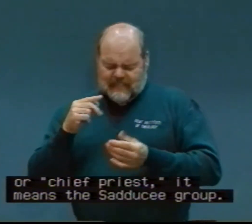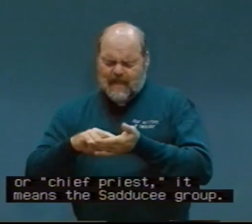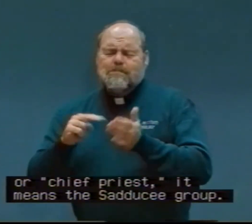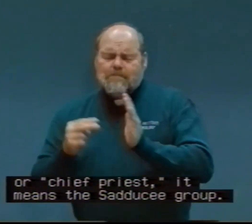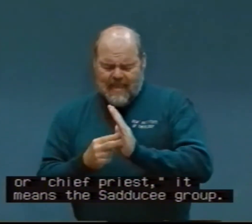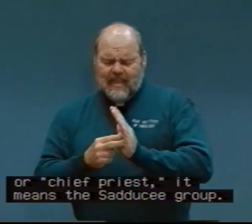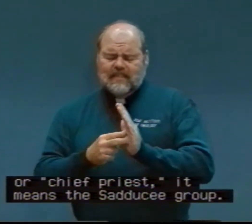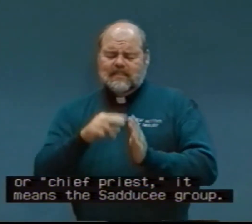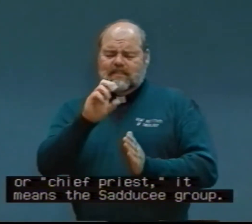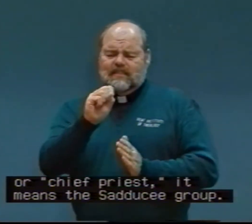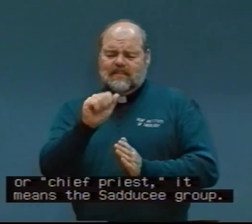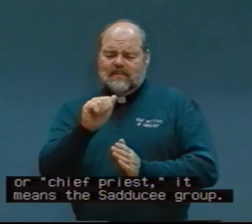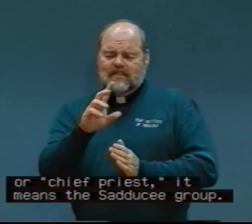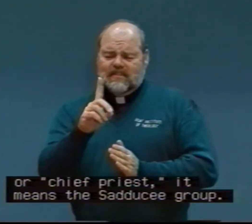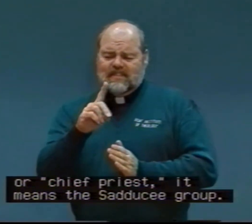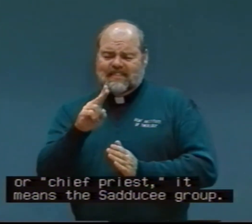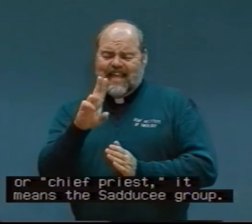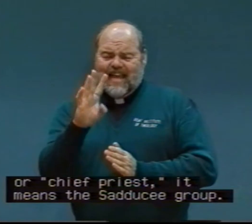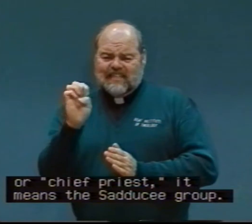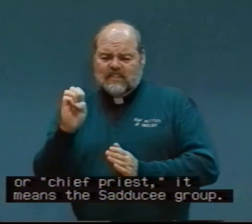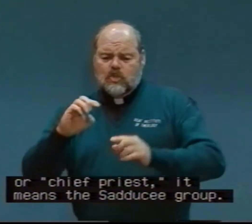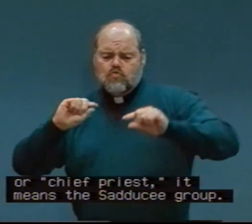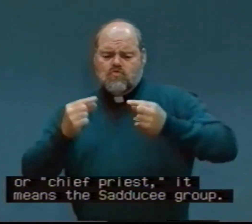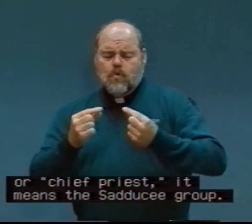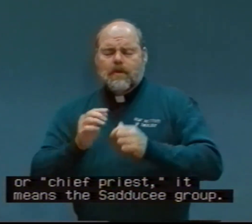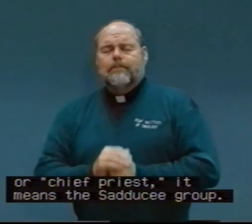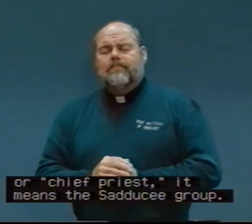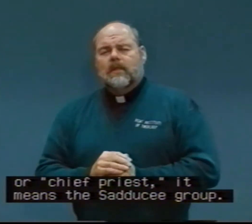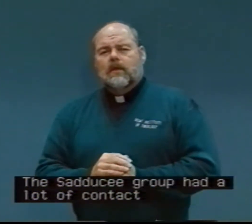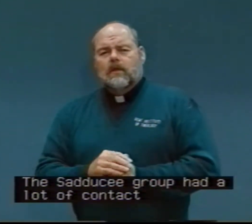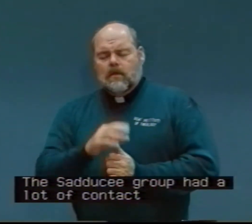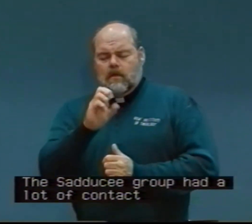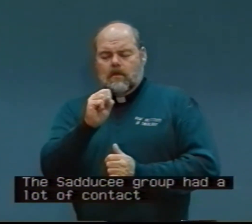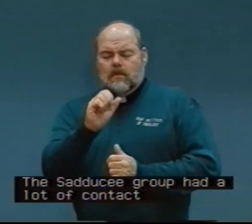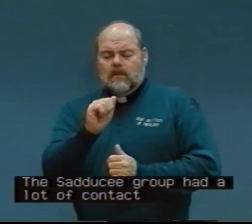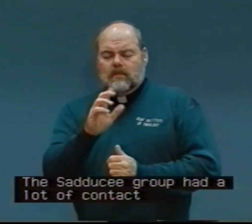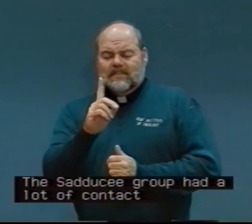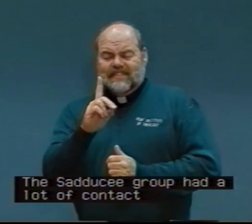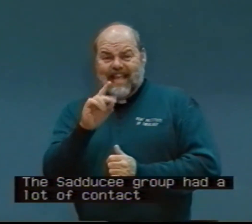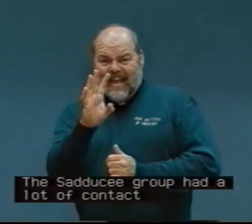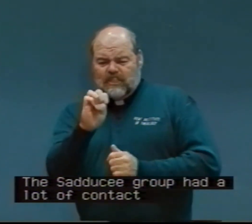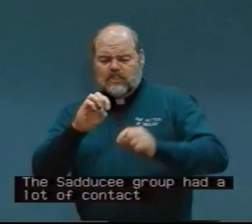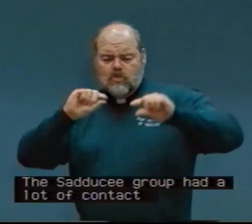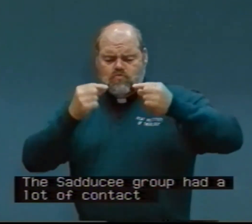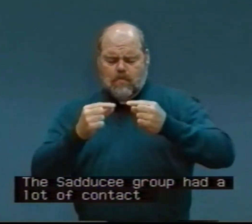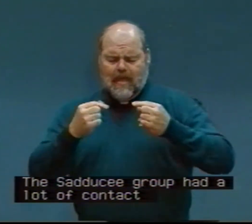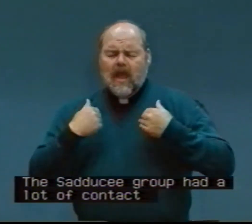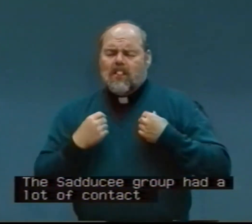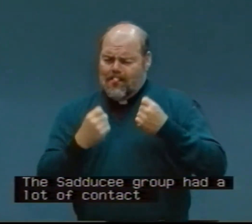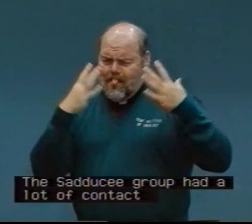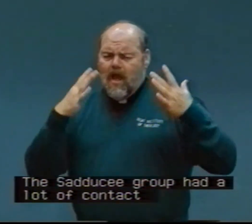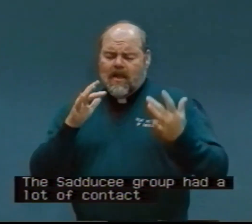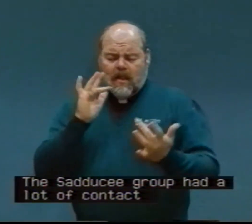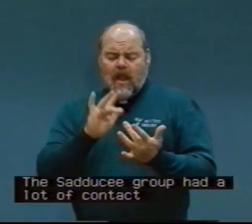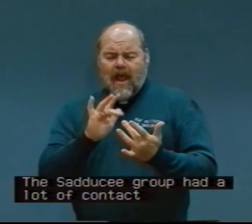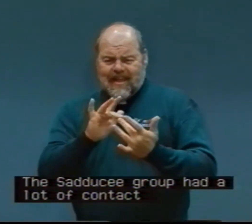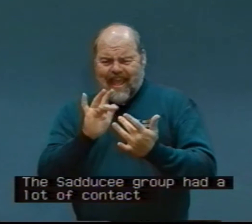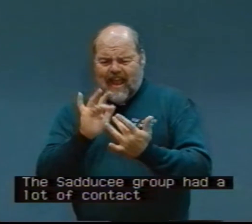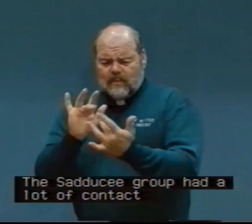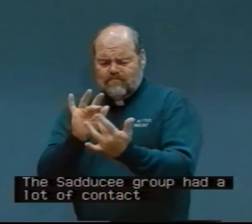or chief priest, it means the Sadducee group. The Sadducee group had a lot of